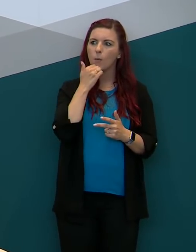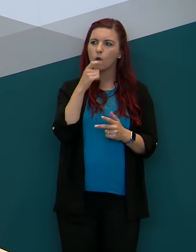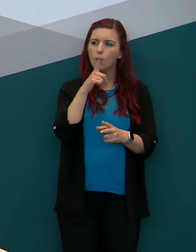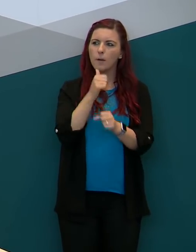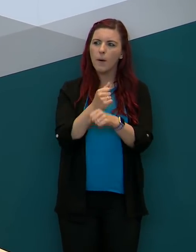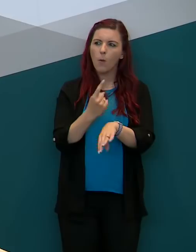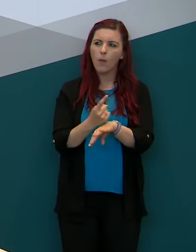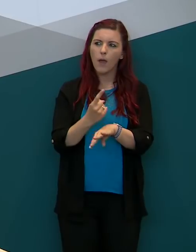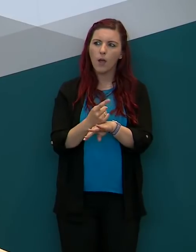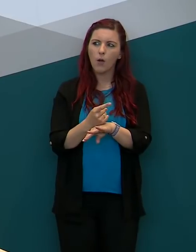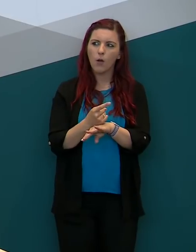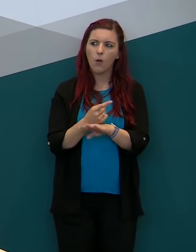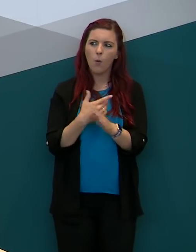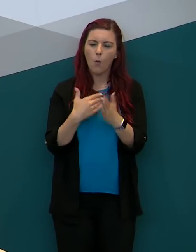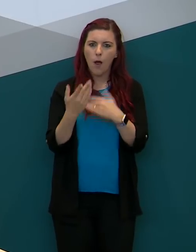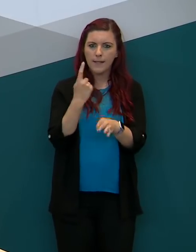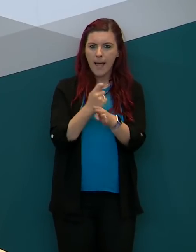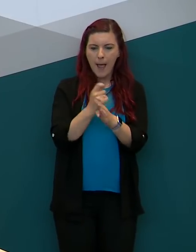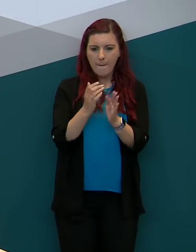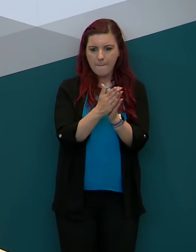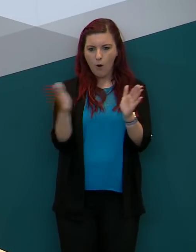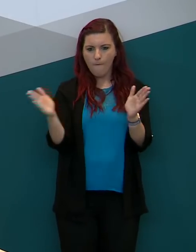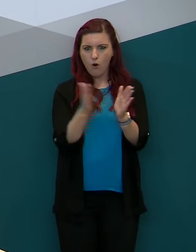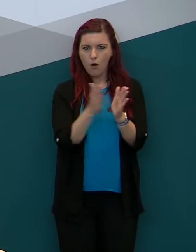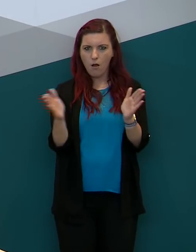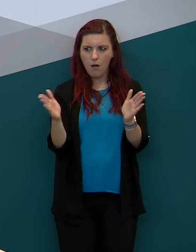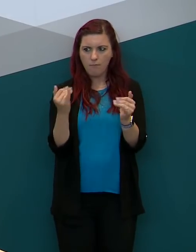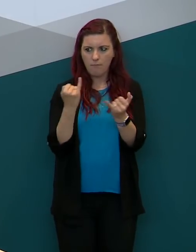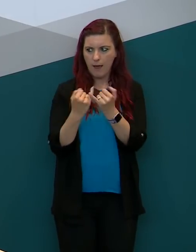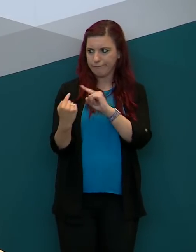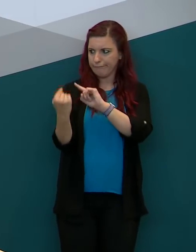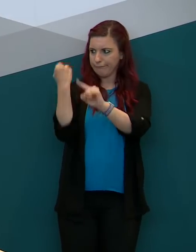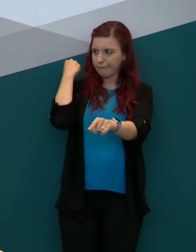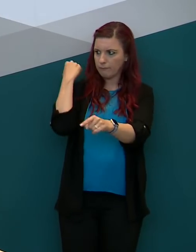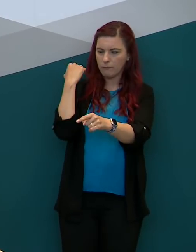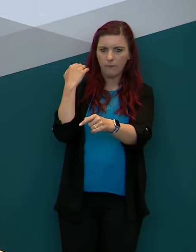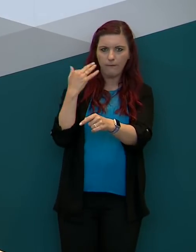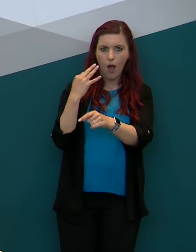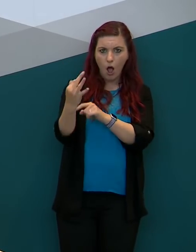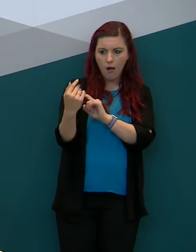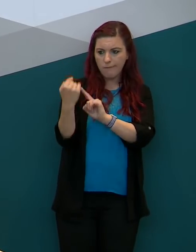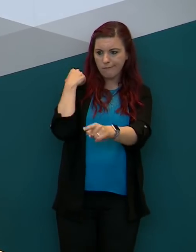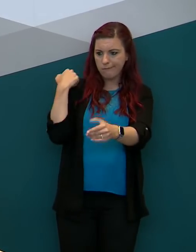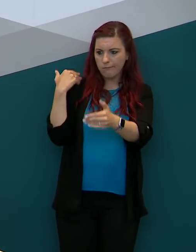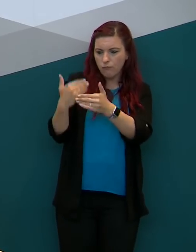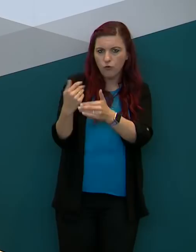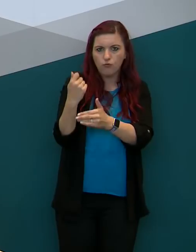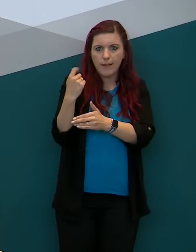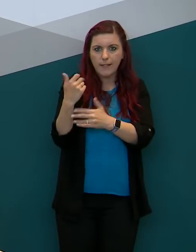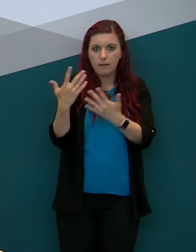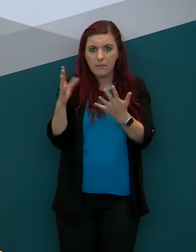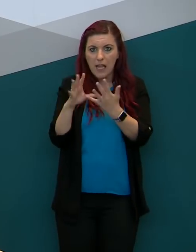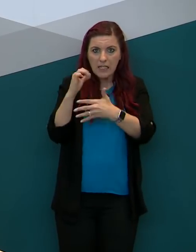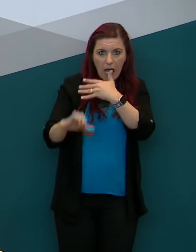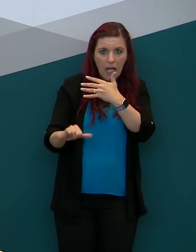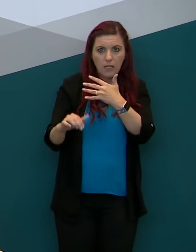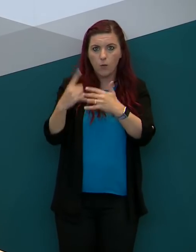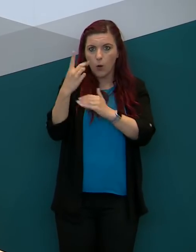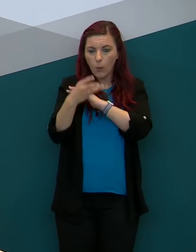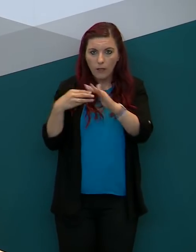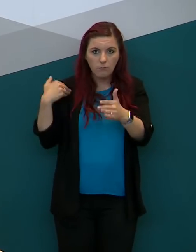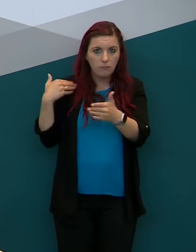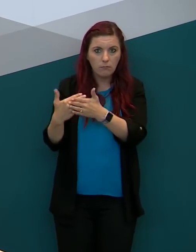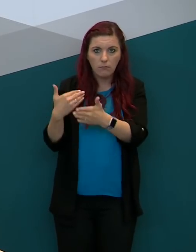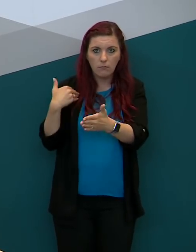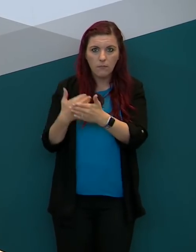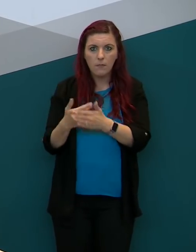there, what period do they cover? How far do they go back? And are they 10 days, 7 days, whatever? Yeah, the figure I'm